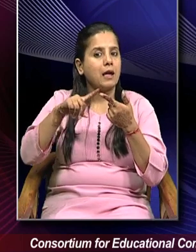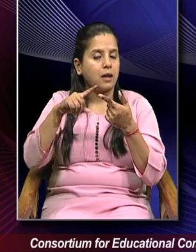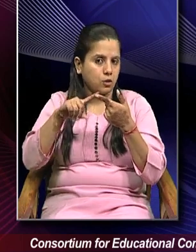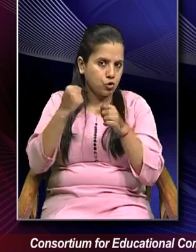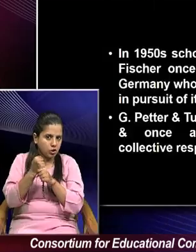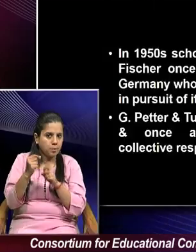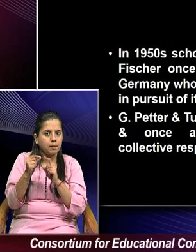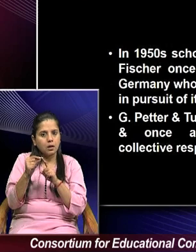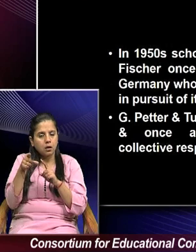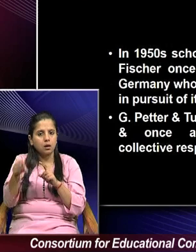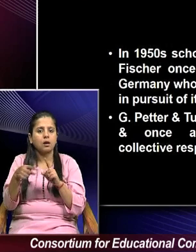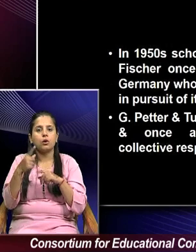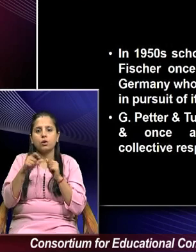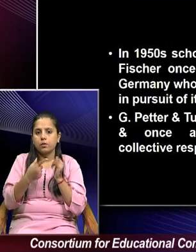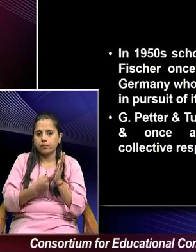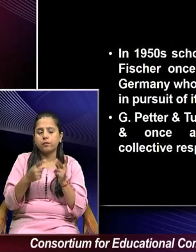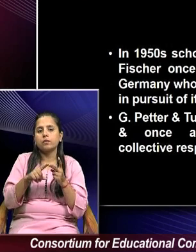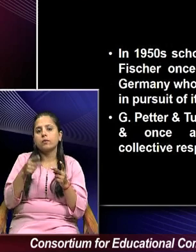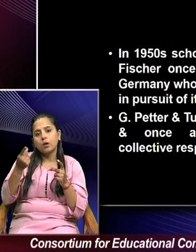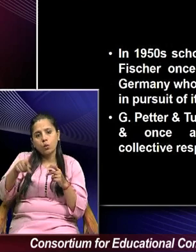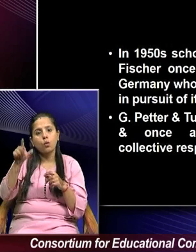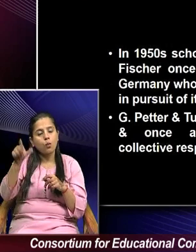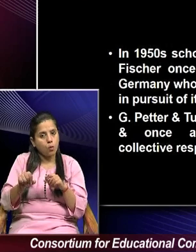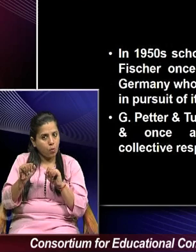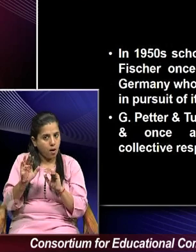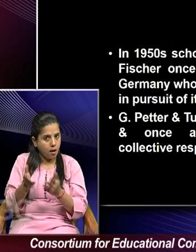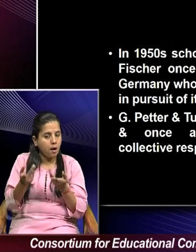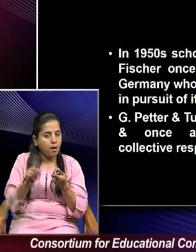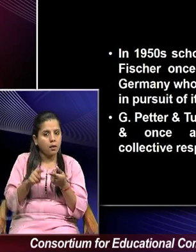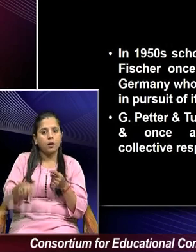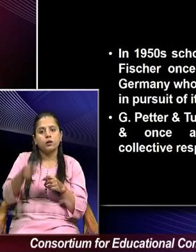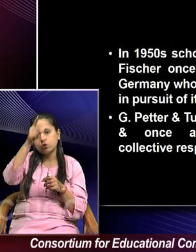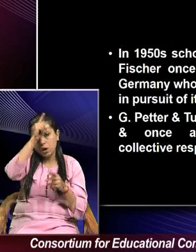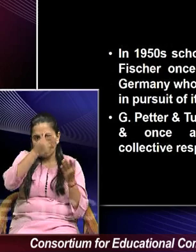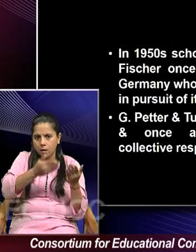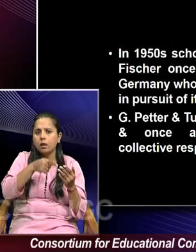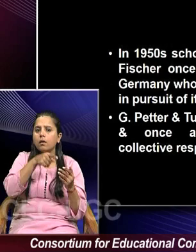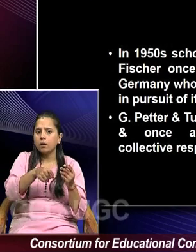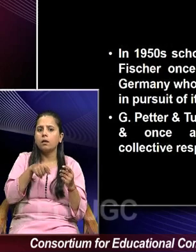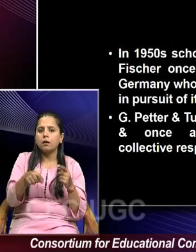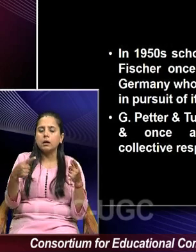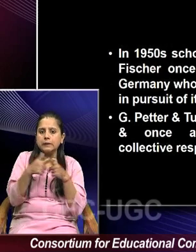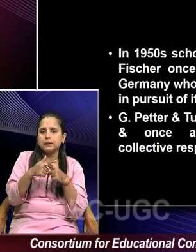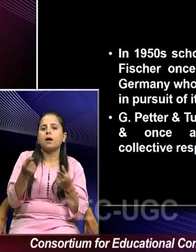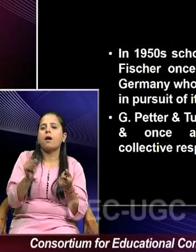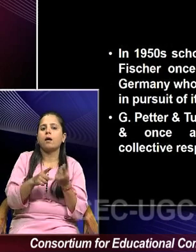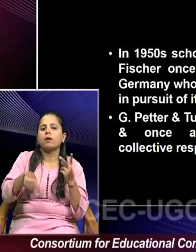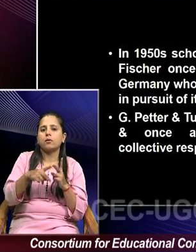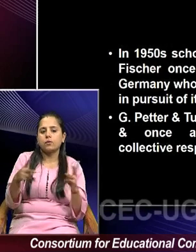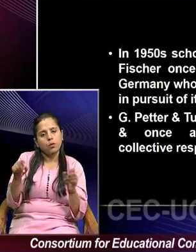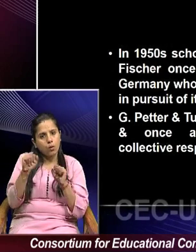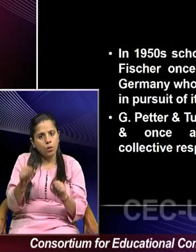Fisher, they once again held that it was Germany who had engineered conflict in pursuit of